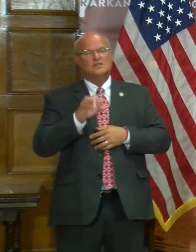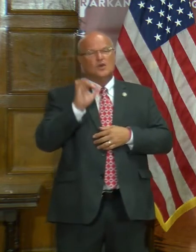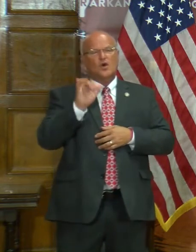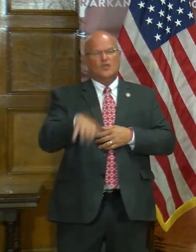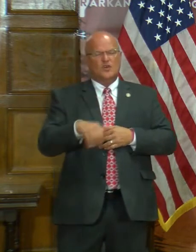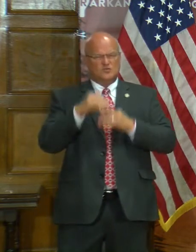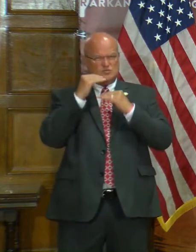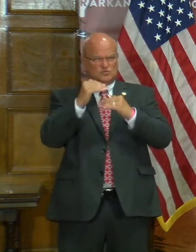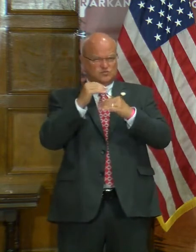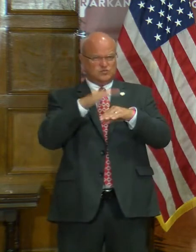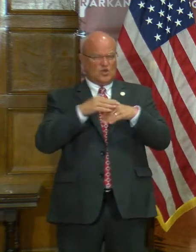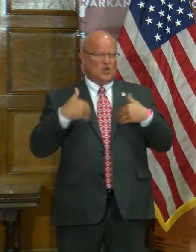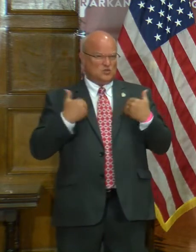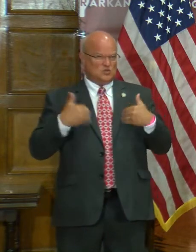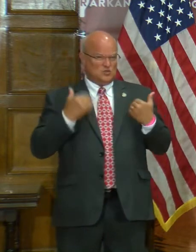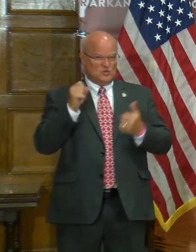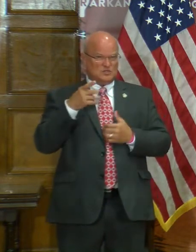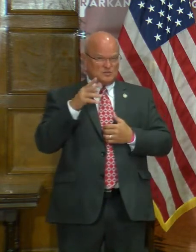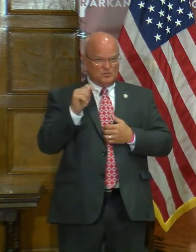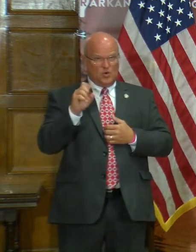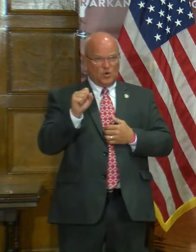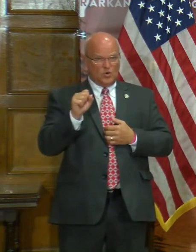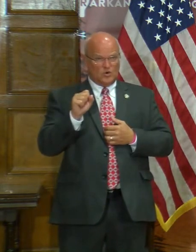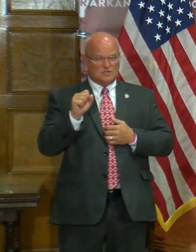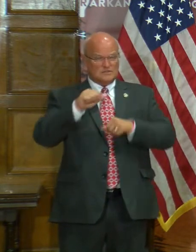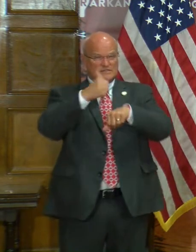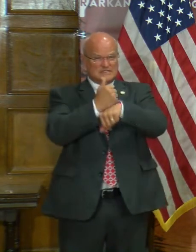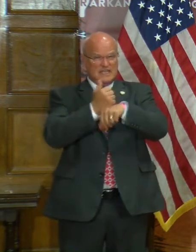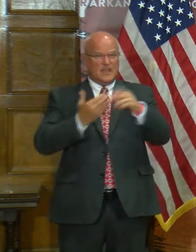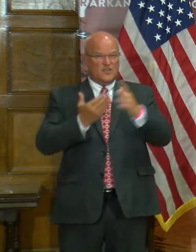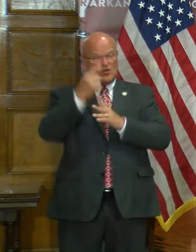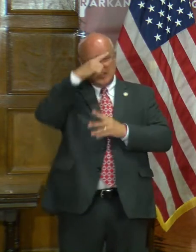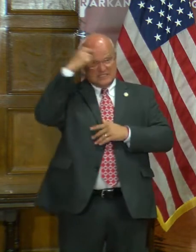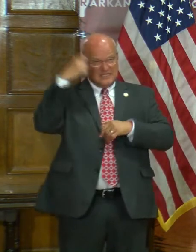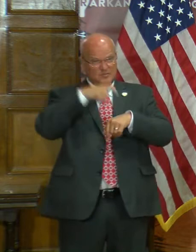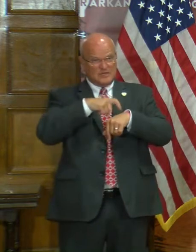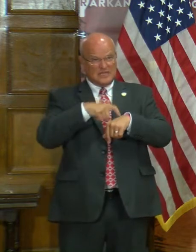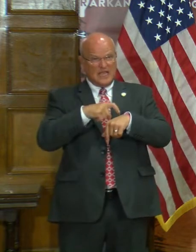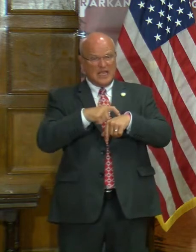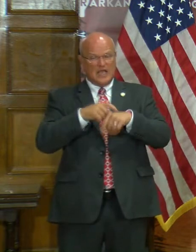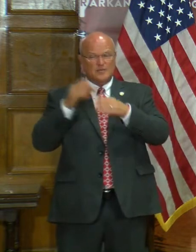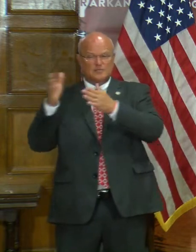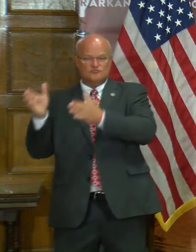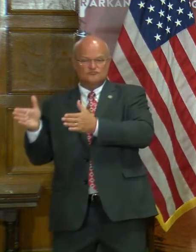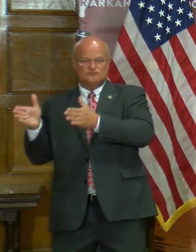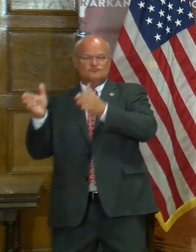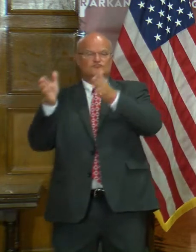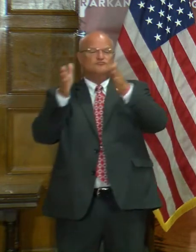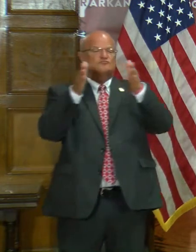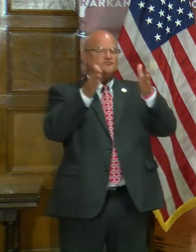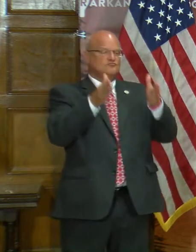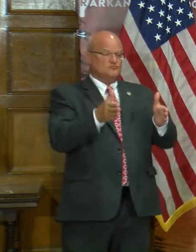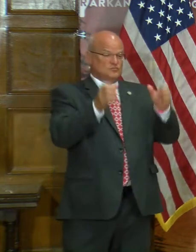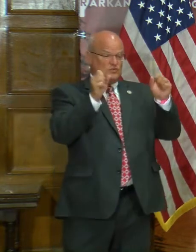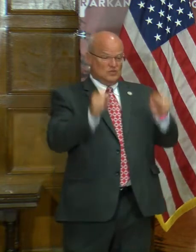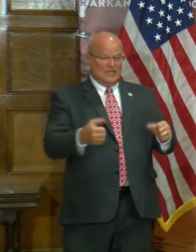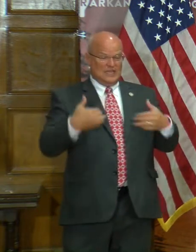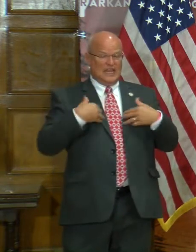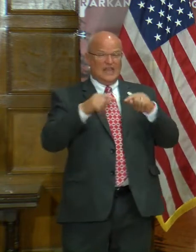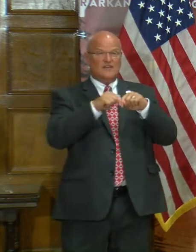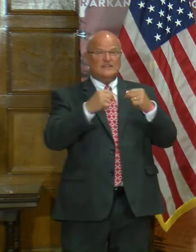those restrictions on youth sports, which were set through the summer, we're moving toward where you can have